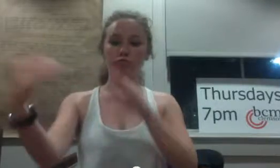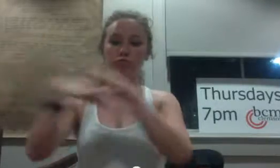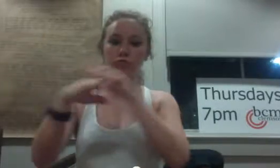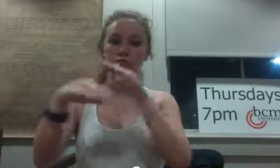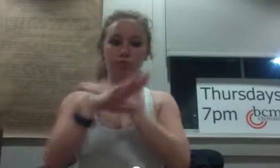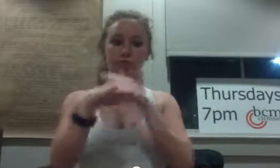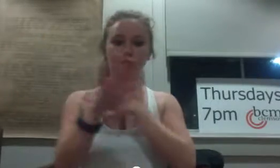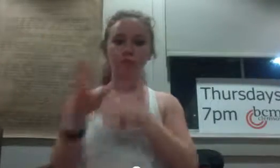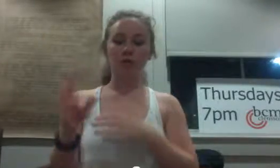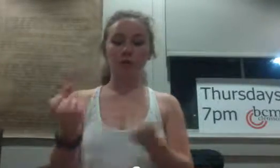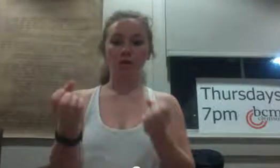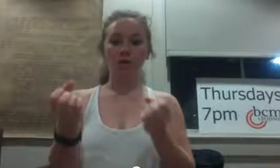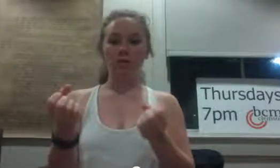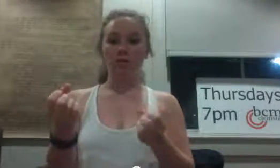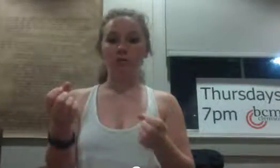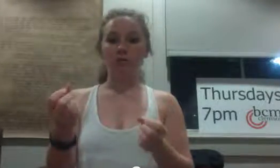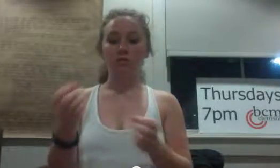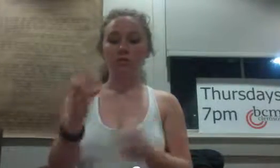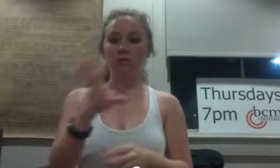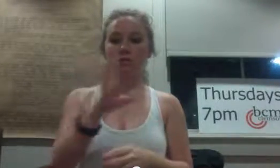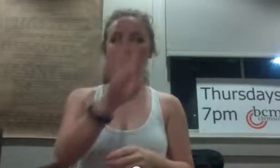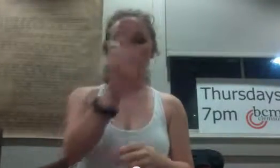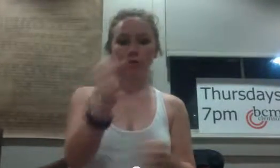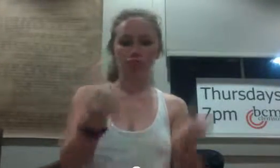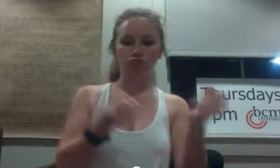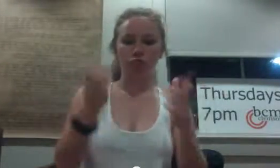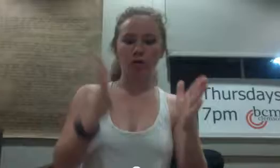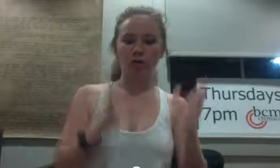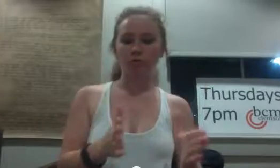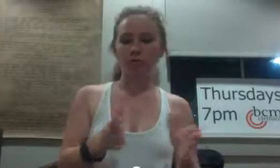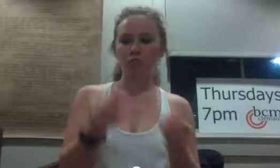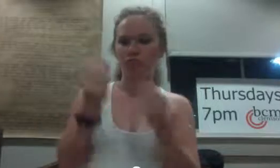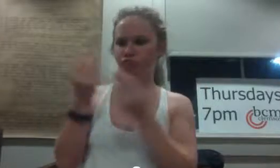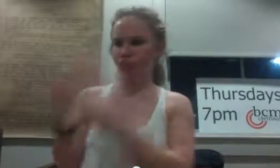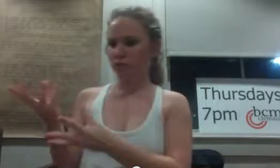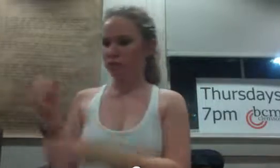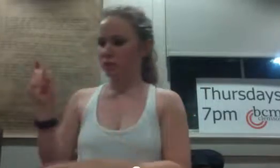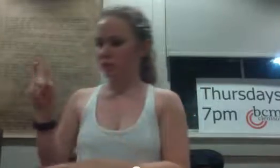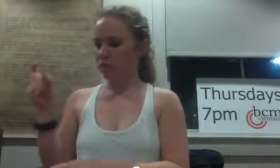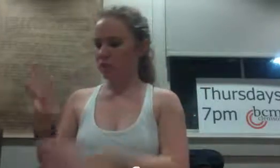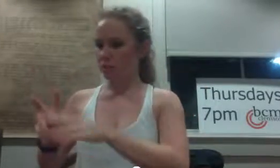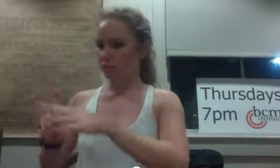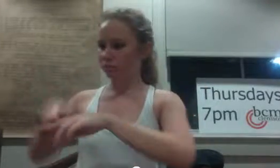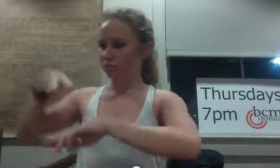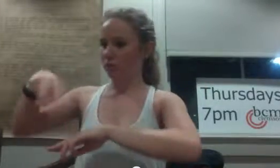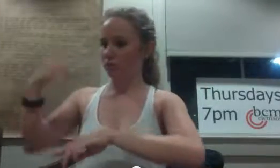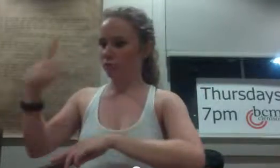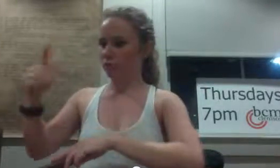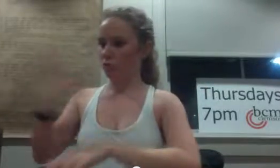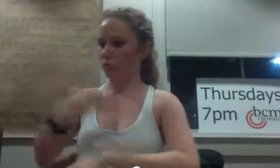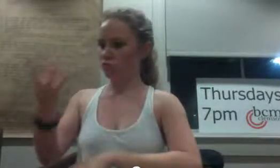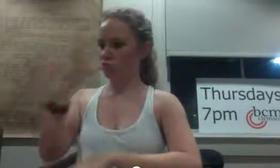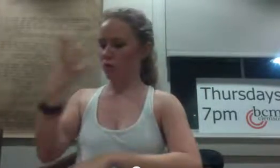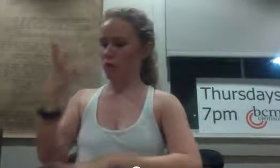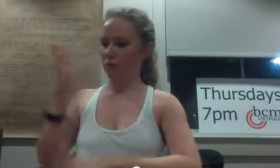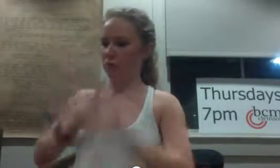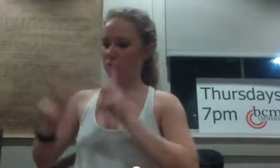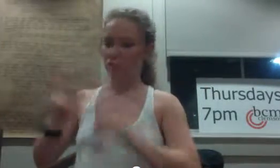was sitting, and more people came on, and the driver told her she needed to stand up for a white